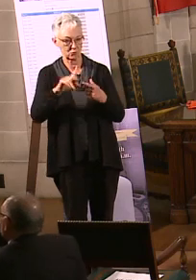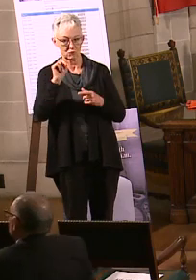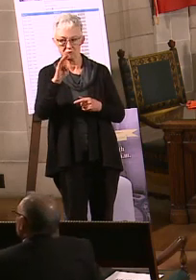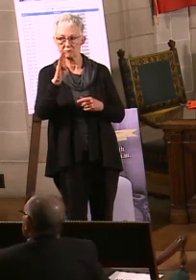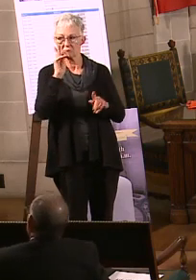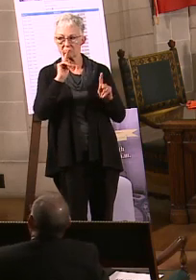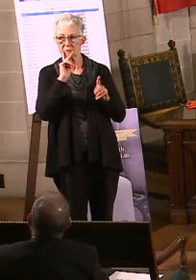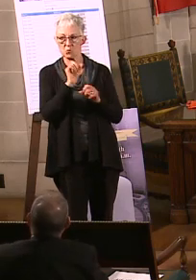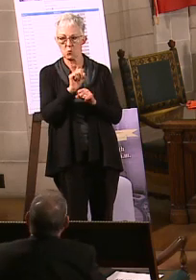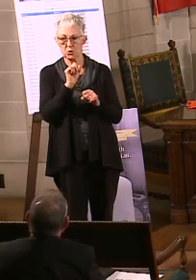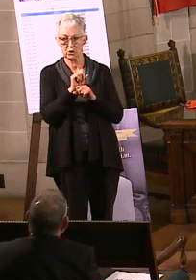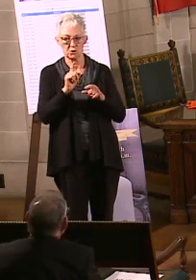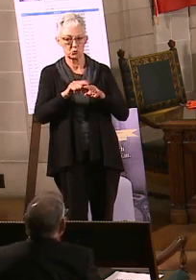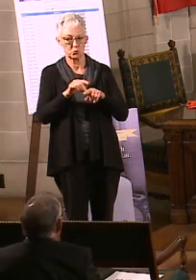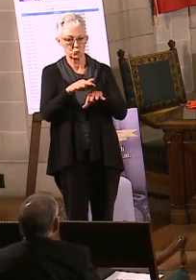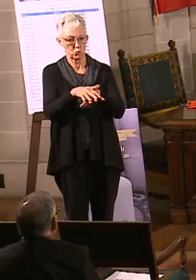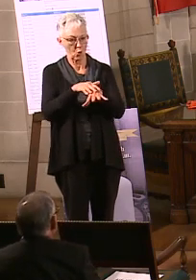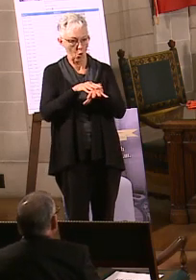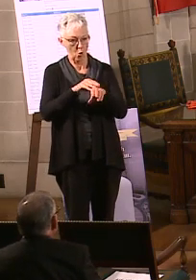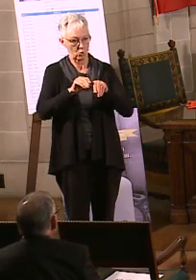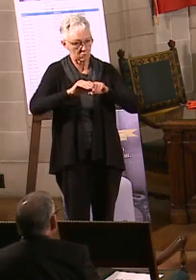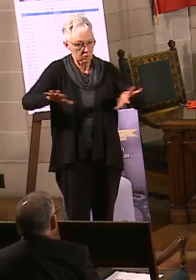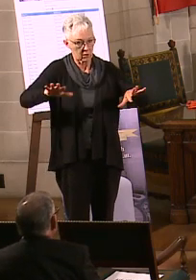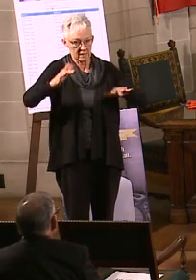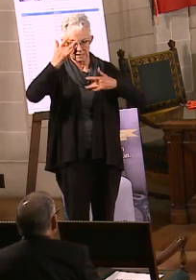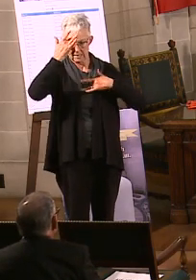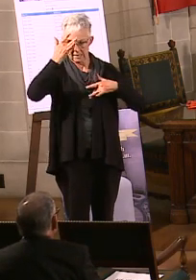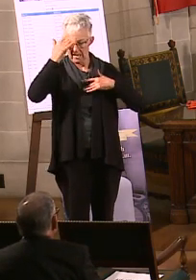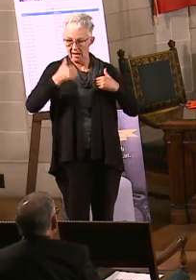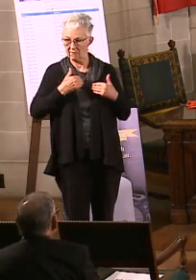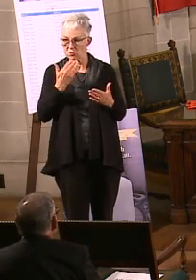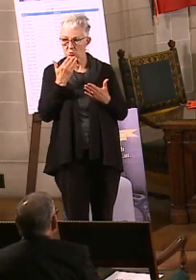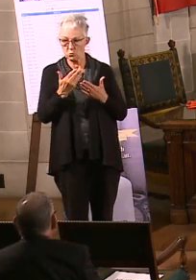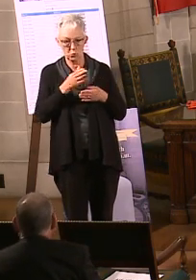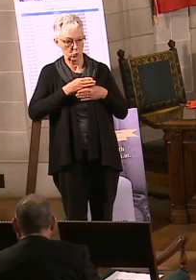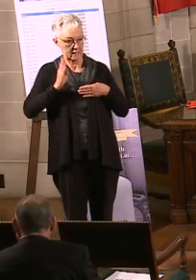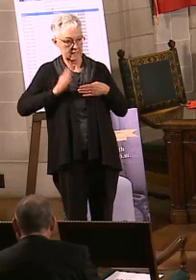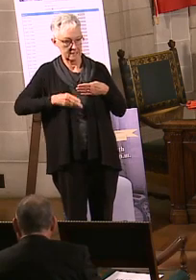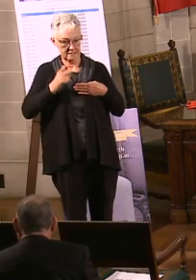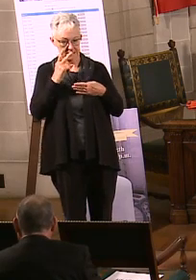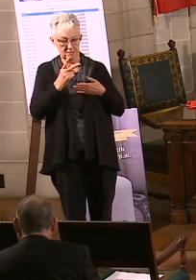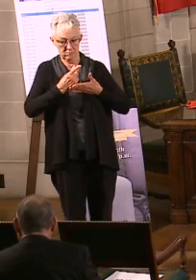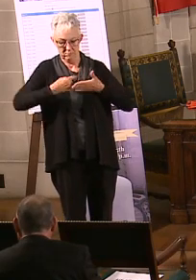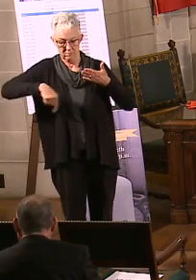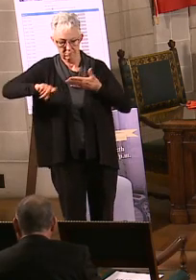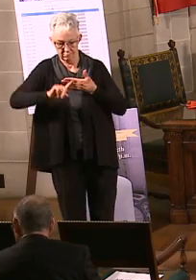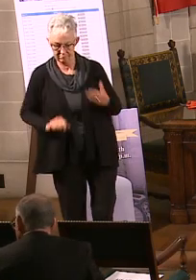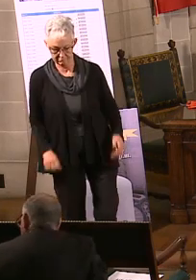working to slow the spread of virus here in the state. Everybody have a great weekend. We will see you back here next week. Thank you.